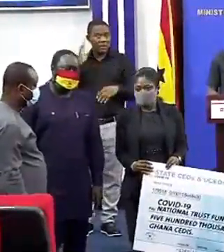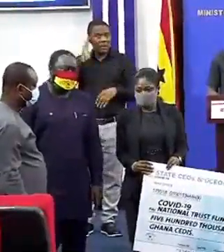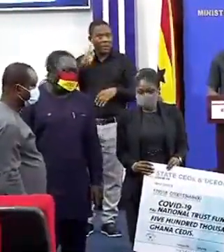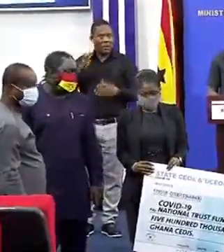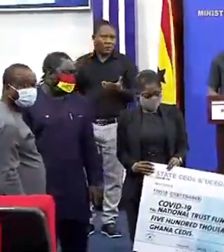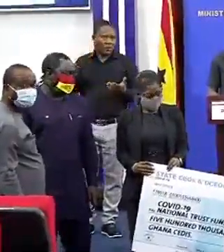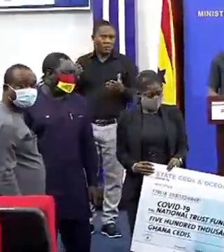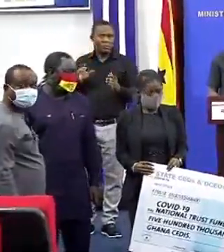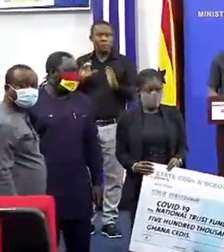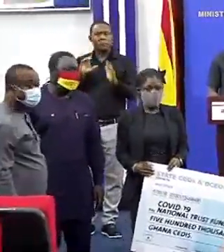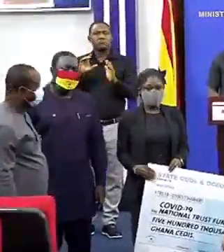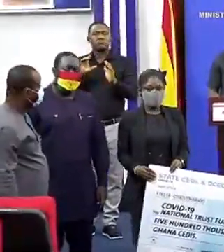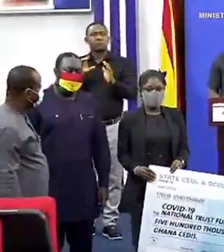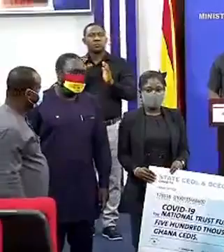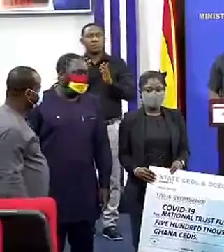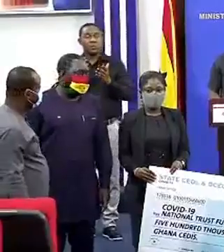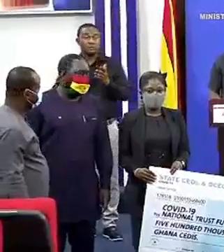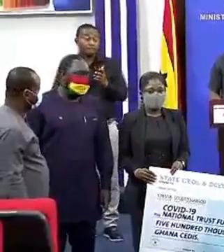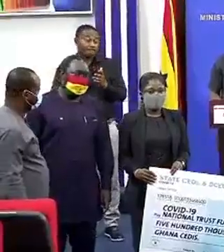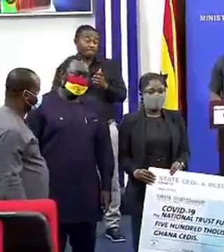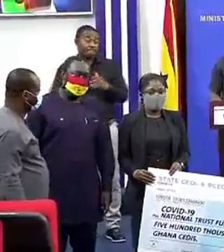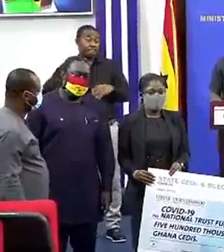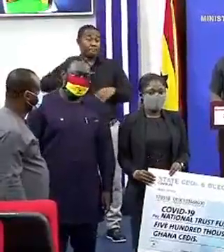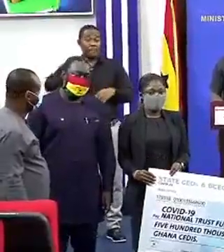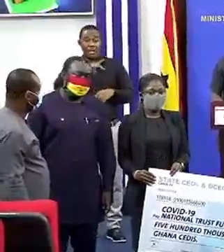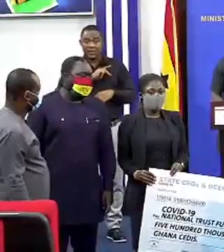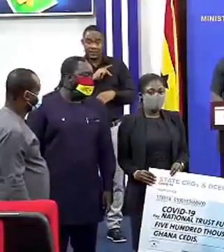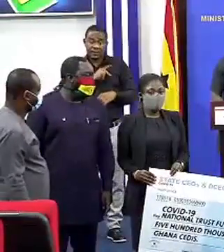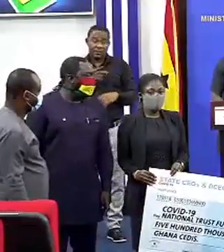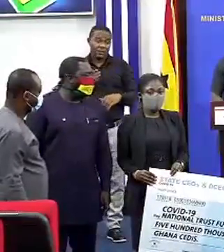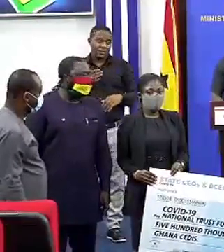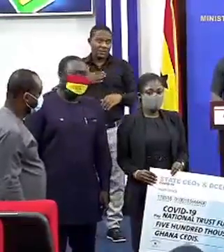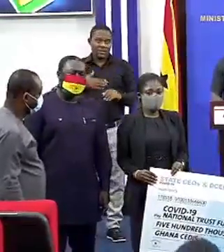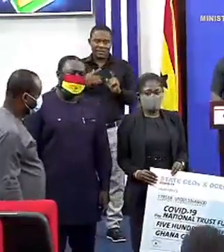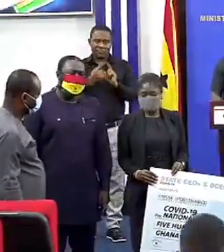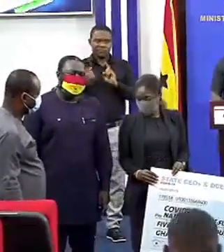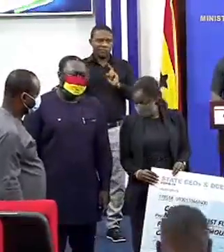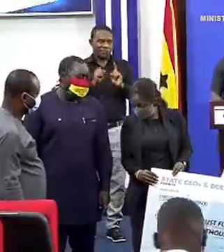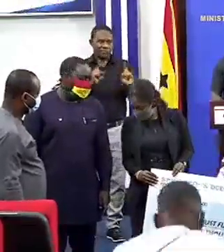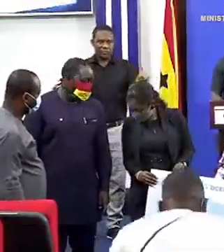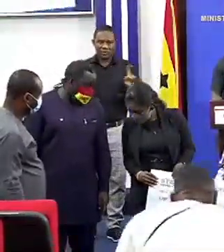was passed by Parliament. Social distance observed.